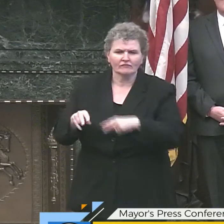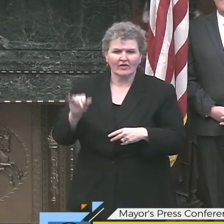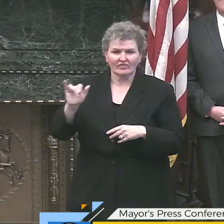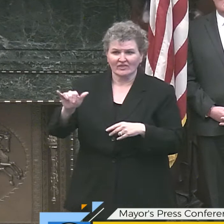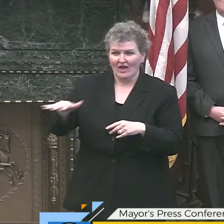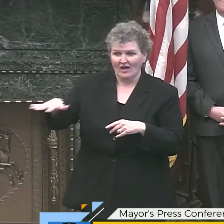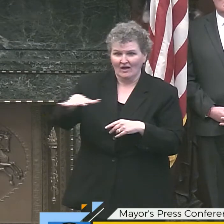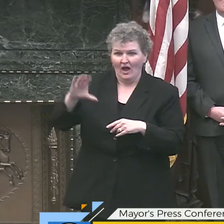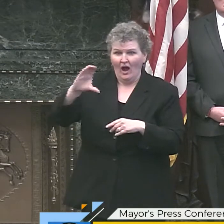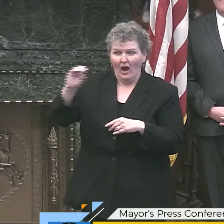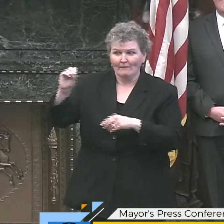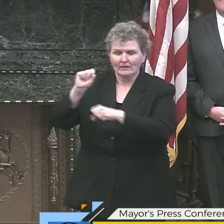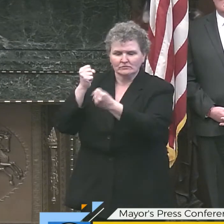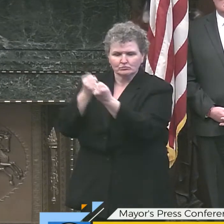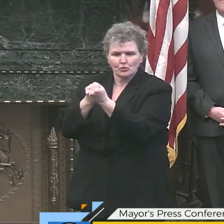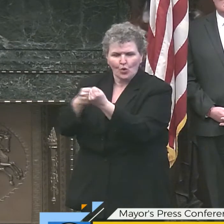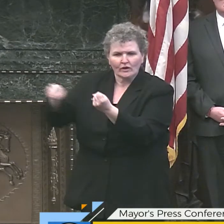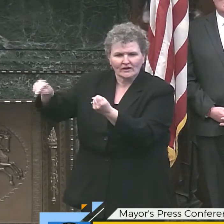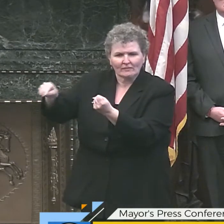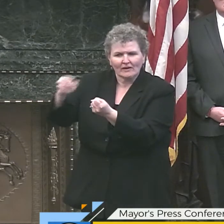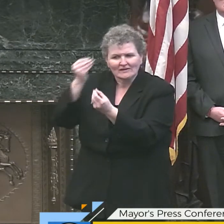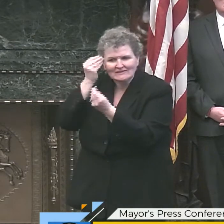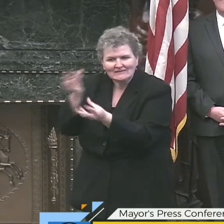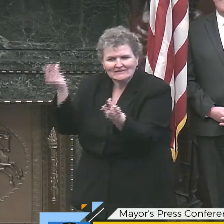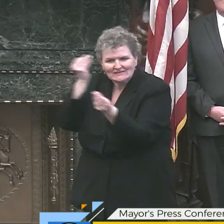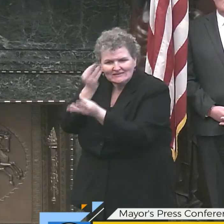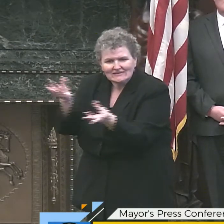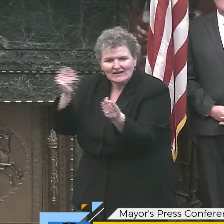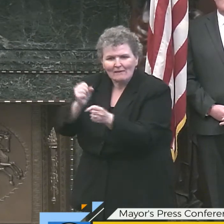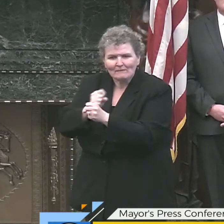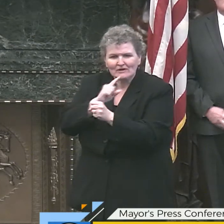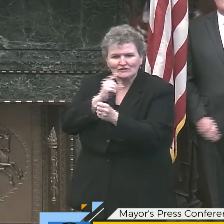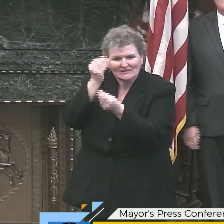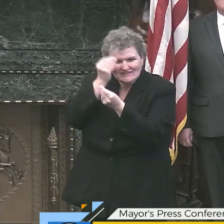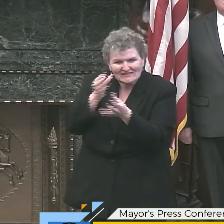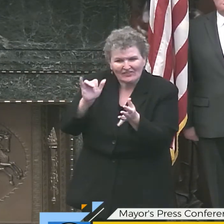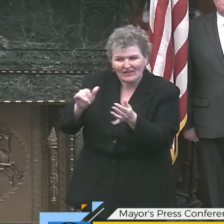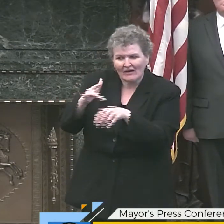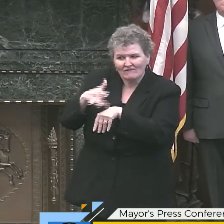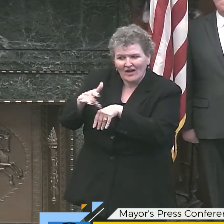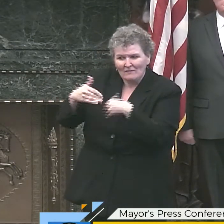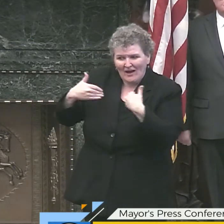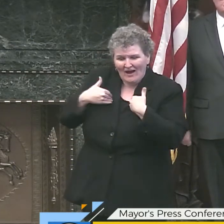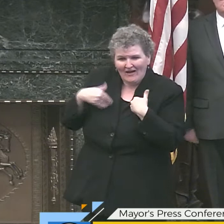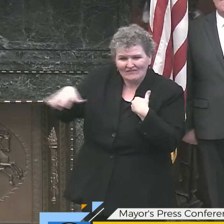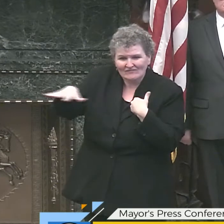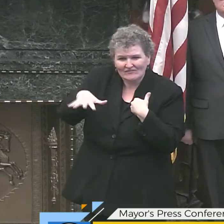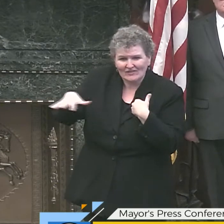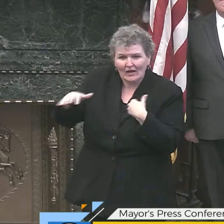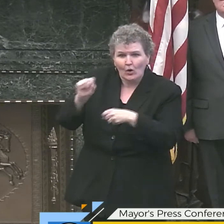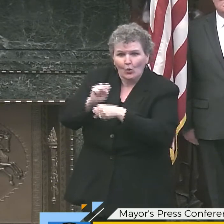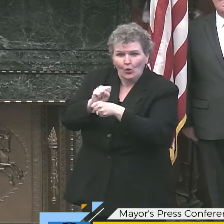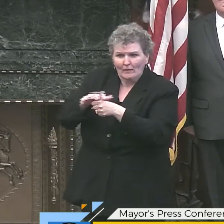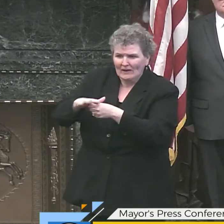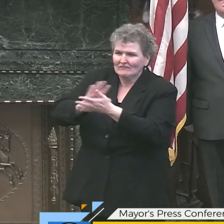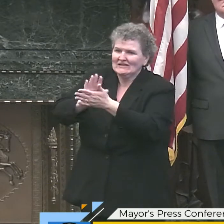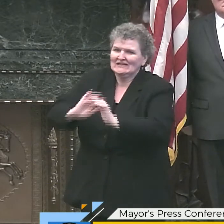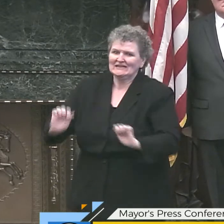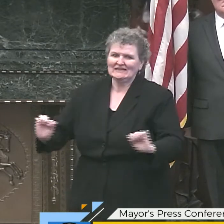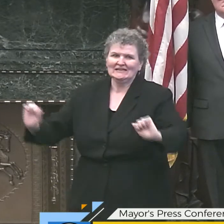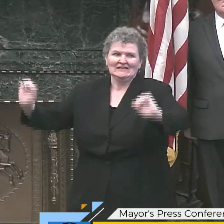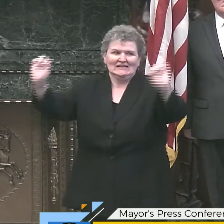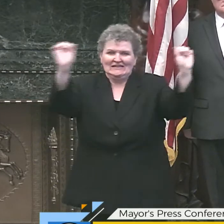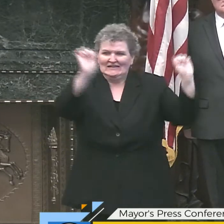that anybody who needed the information can get it, and that appropriate cleaning is done in the workplace. How long does it take to